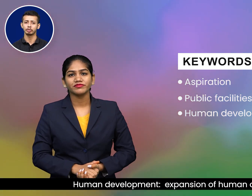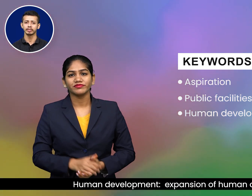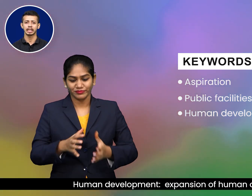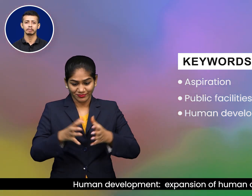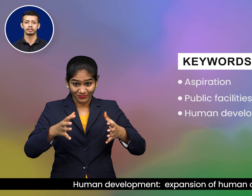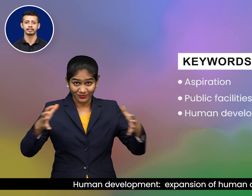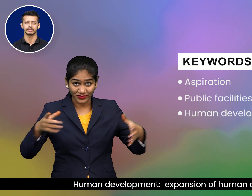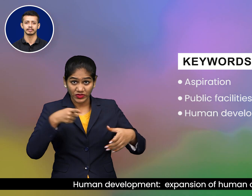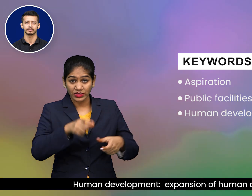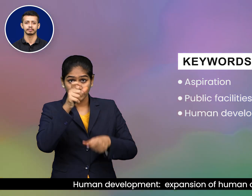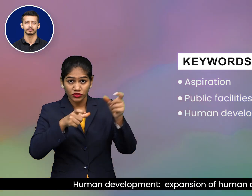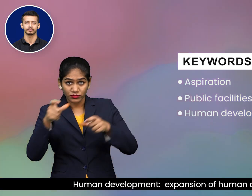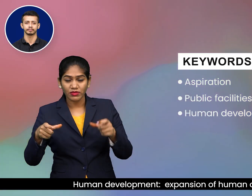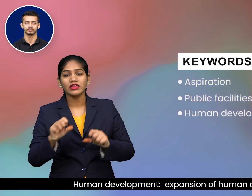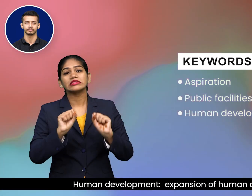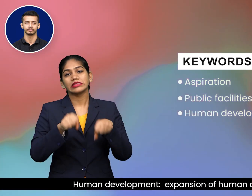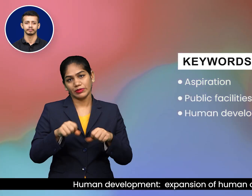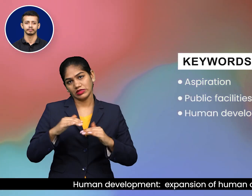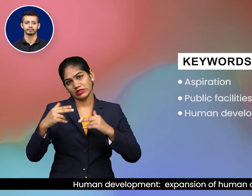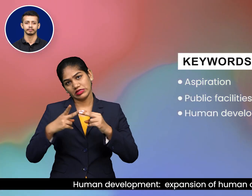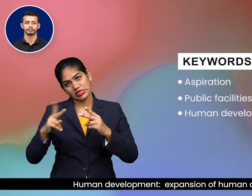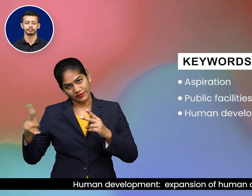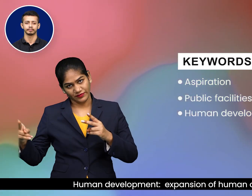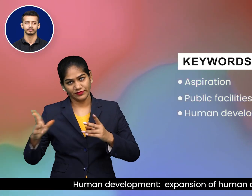Expansion of human capabilities.